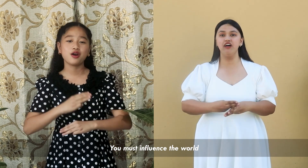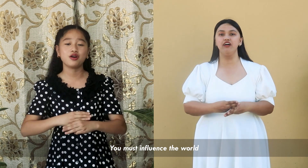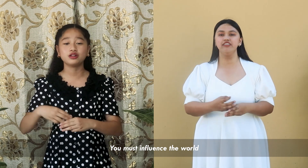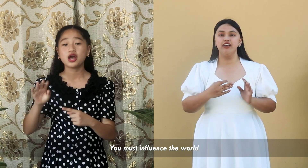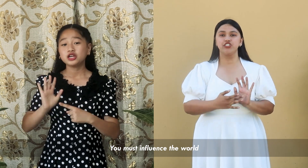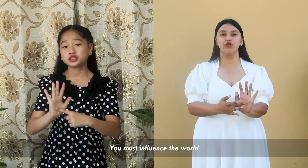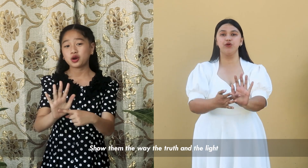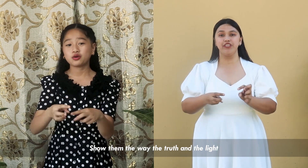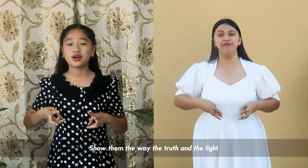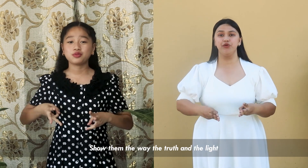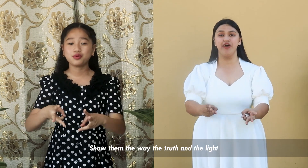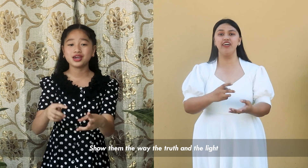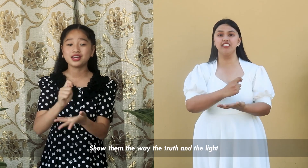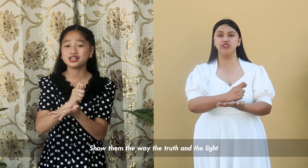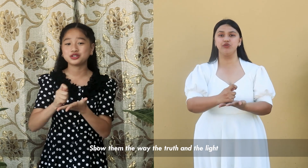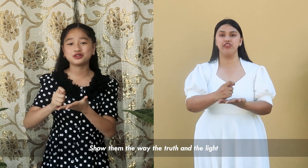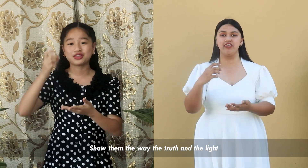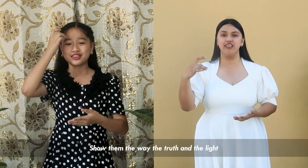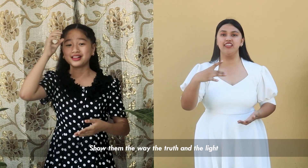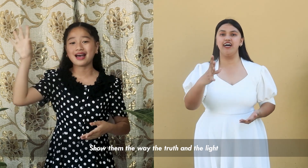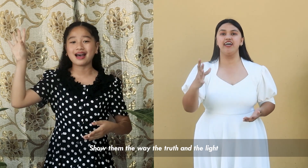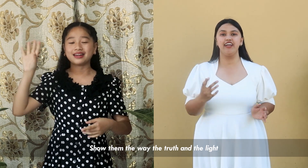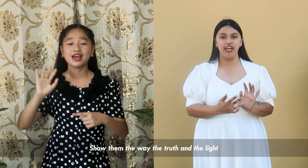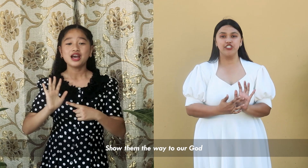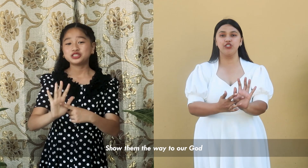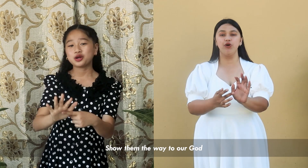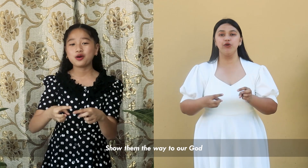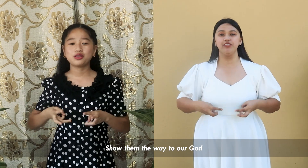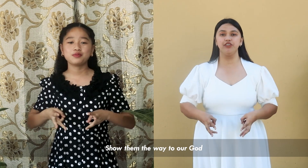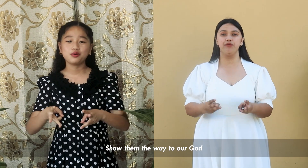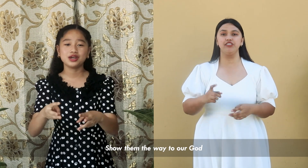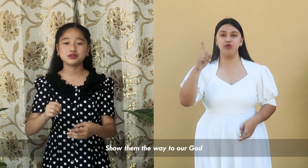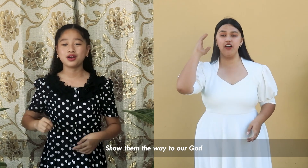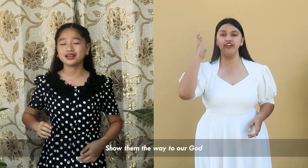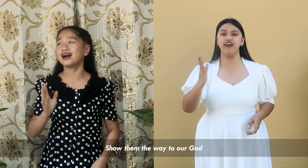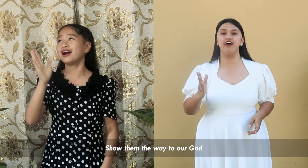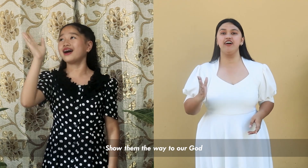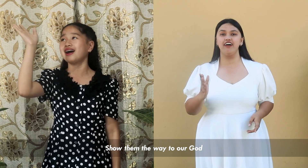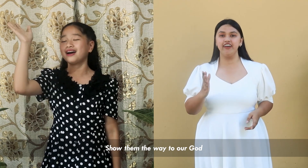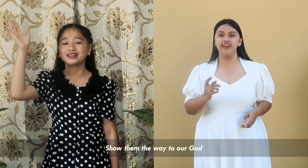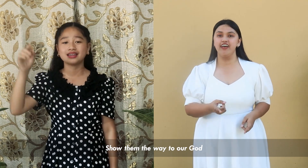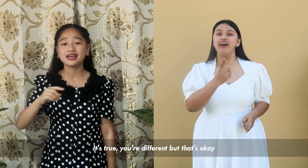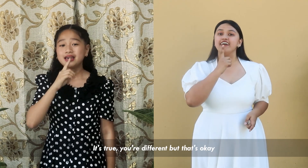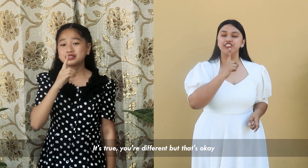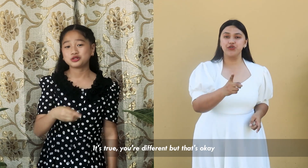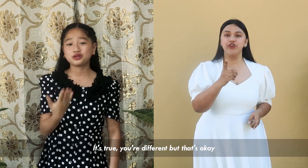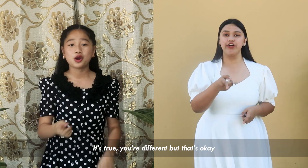world Show them the way to the truth and the lie Show them the way to our God